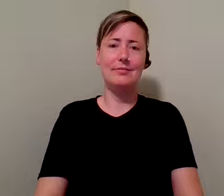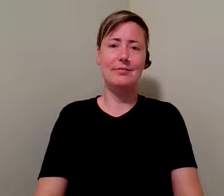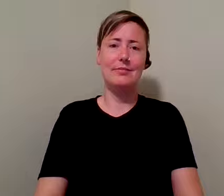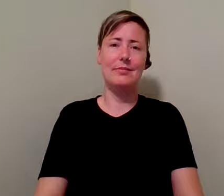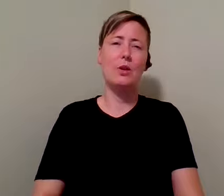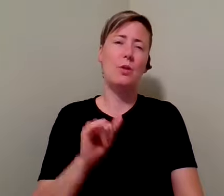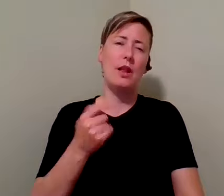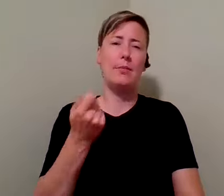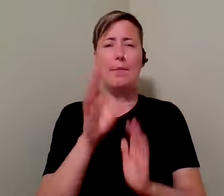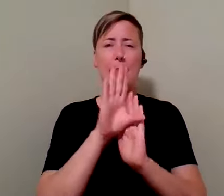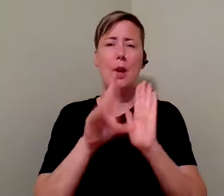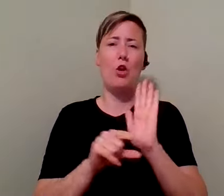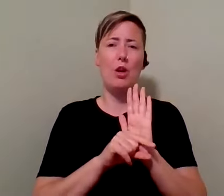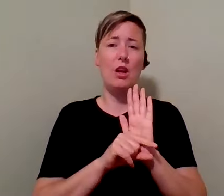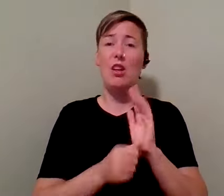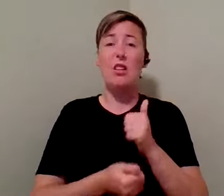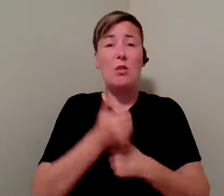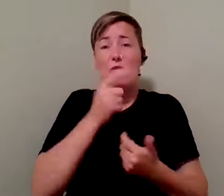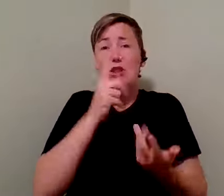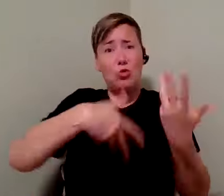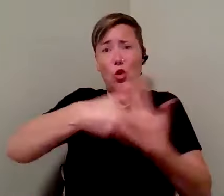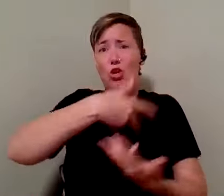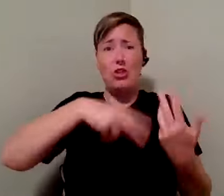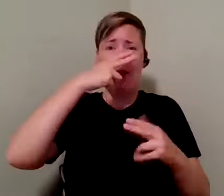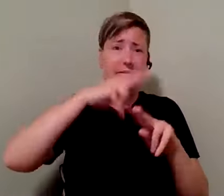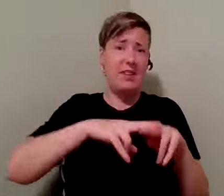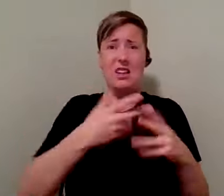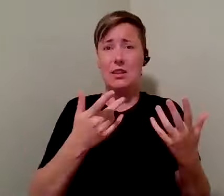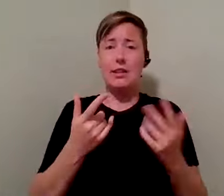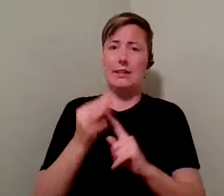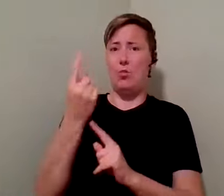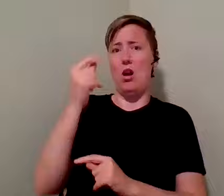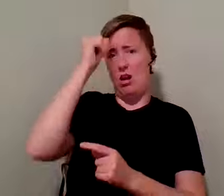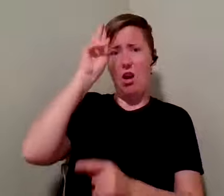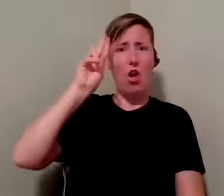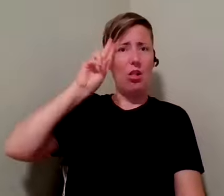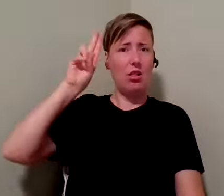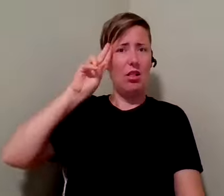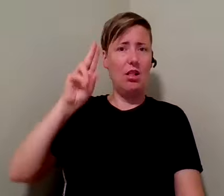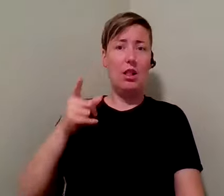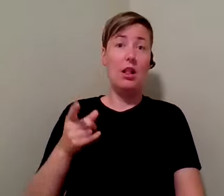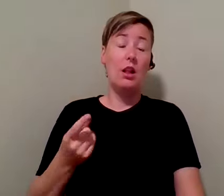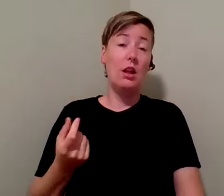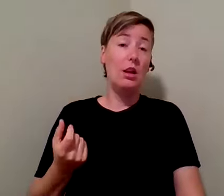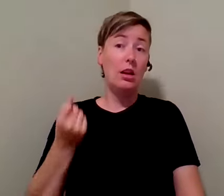background. It was mostly social drinking, except for this one uncle. And, he could be counted on to do something